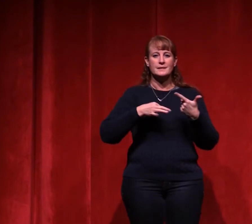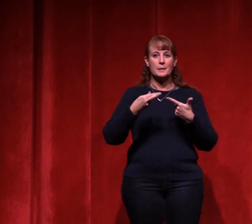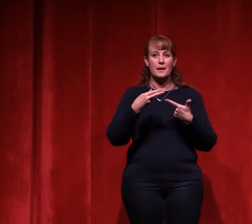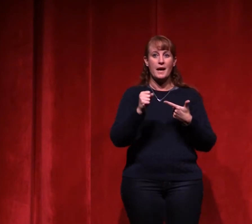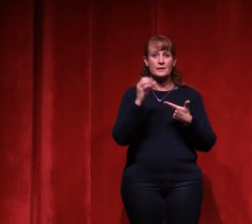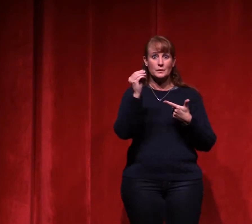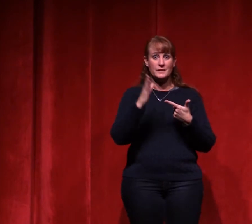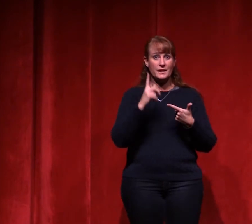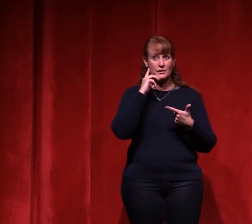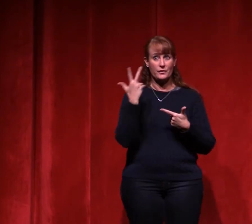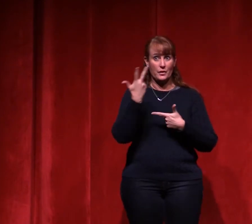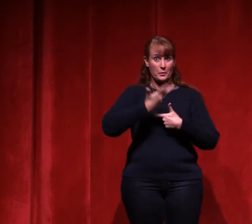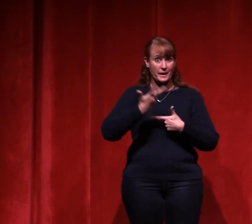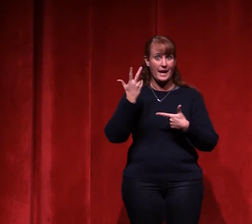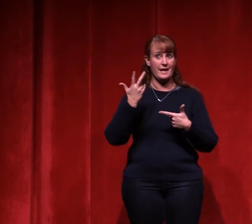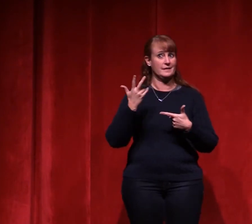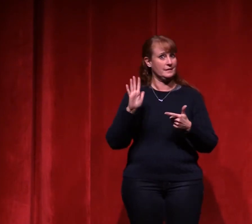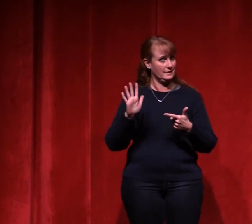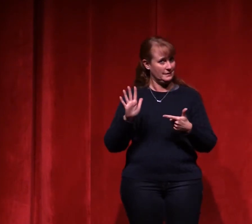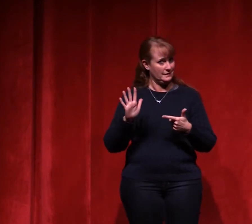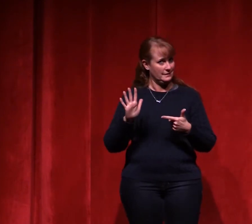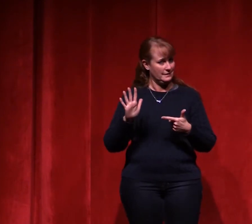school teacher for 3 days.